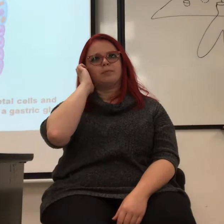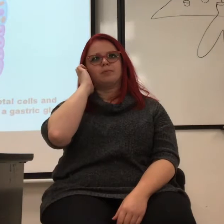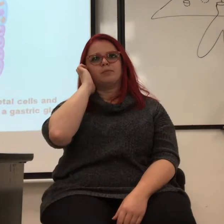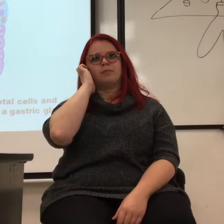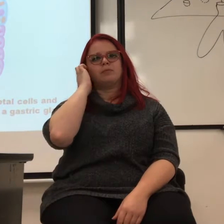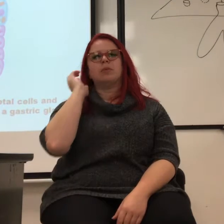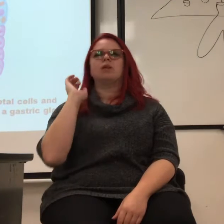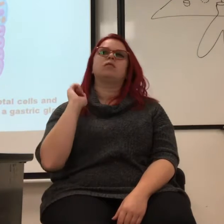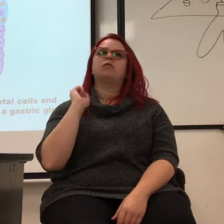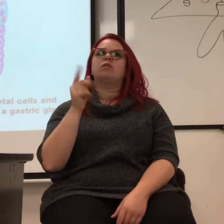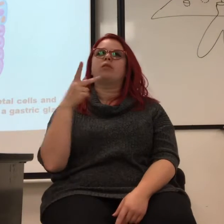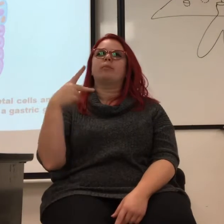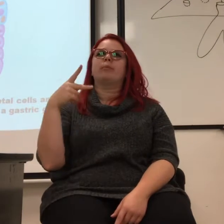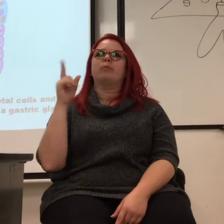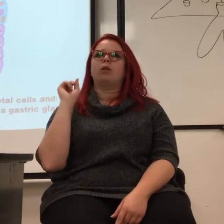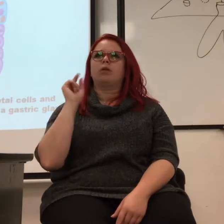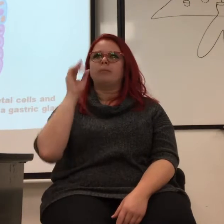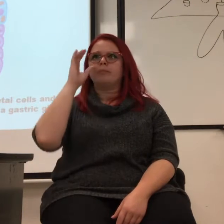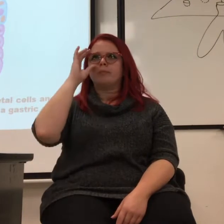purple ones.